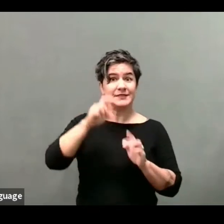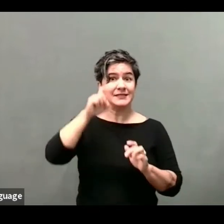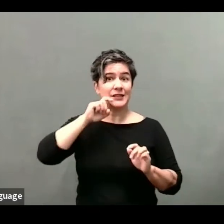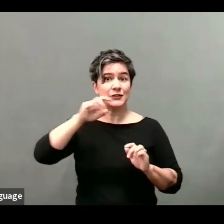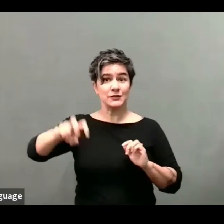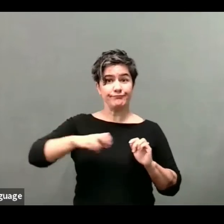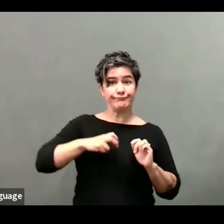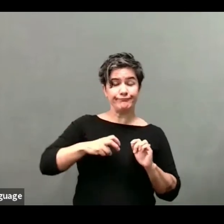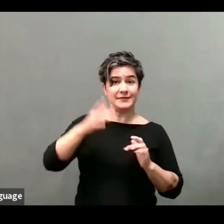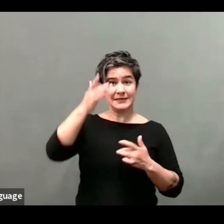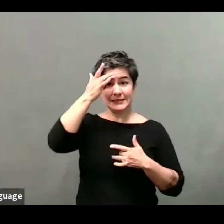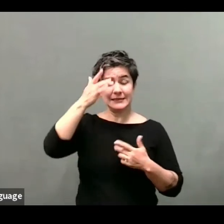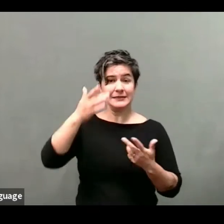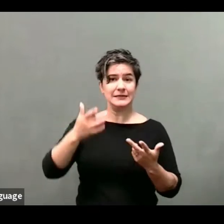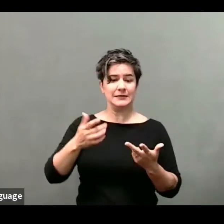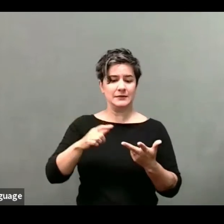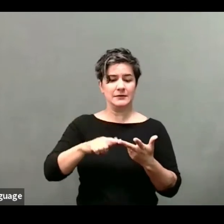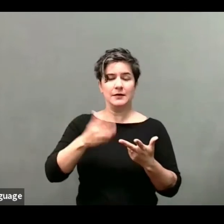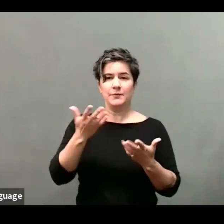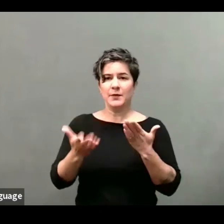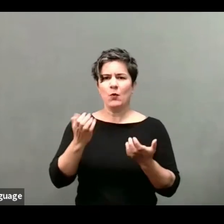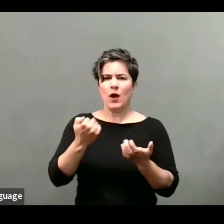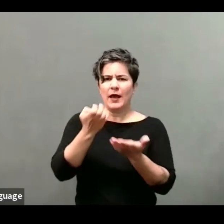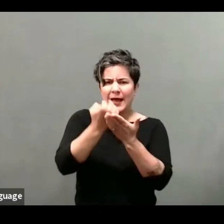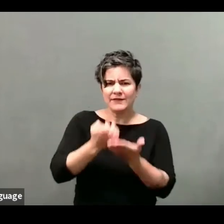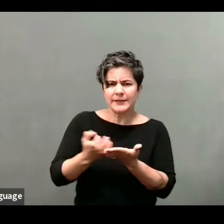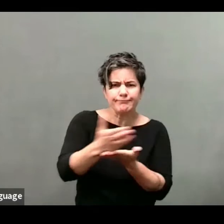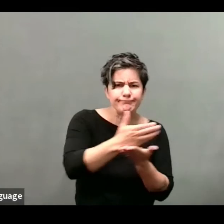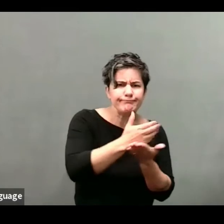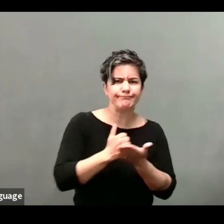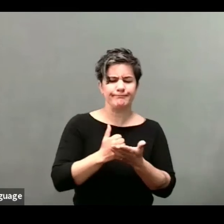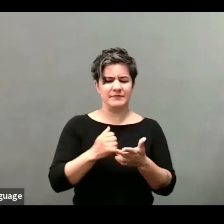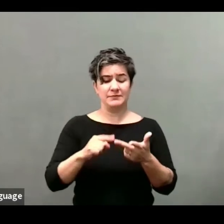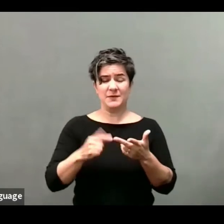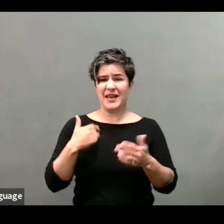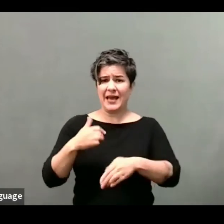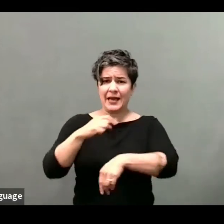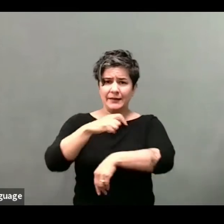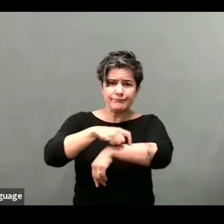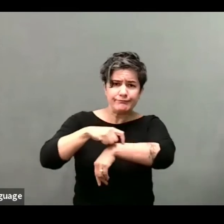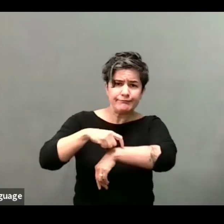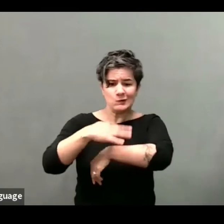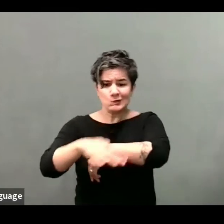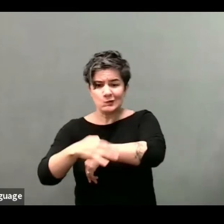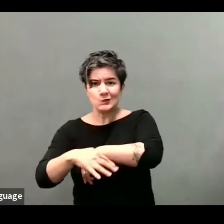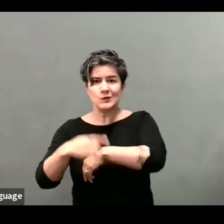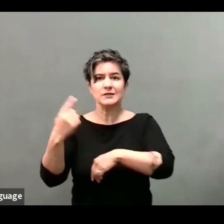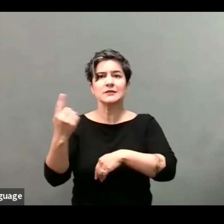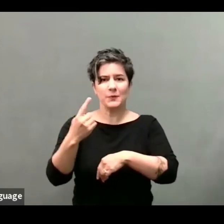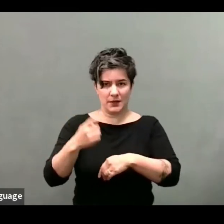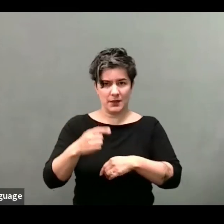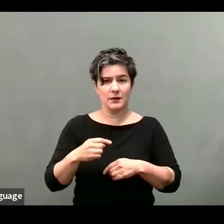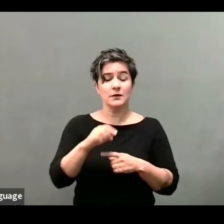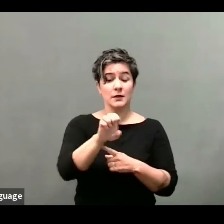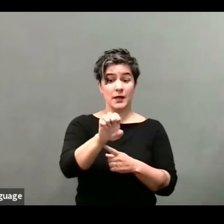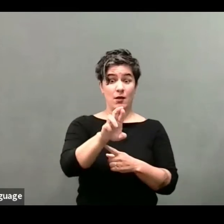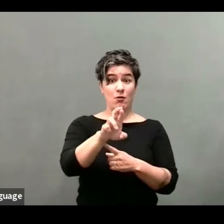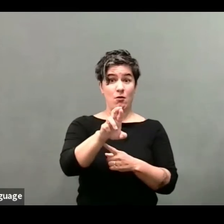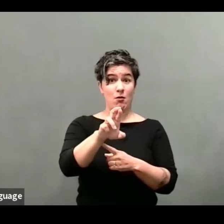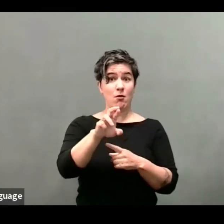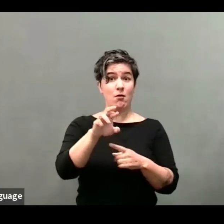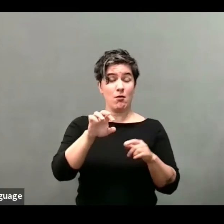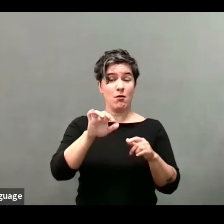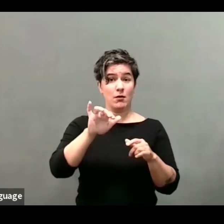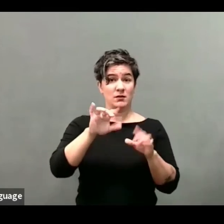infections. They may know that they want evidence collected or be worried about wounds. And an emergency department is